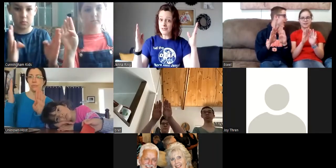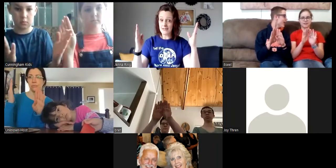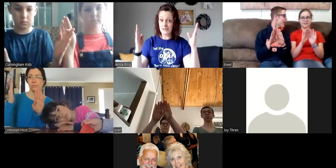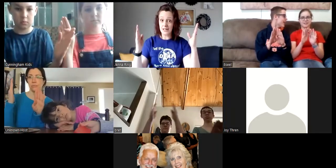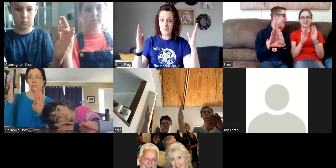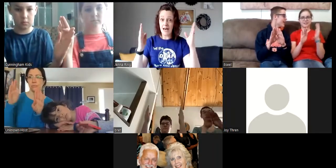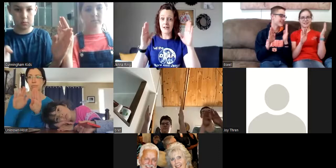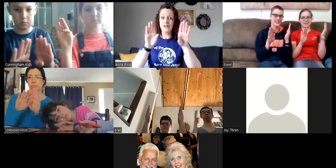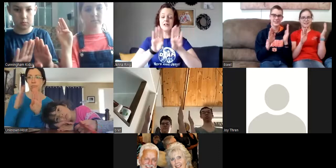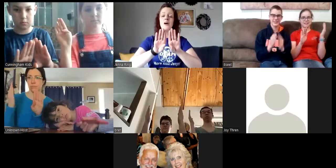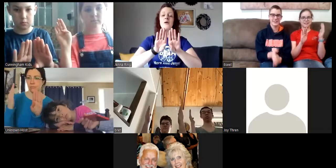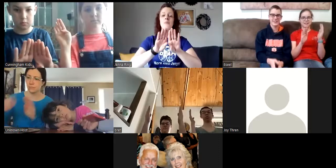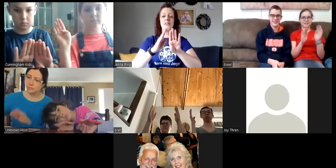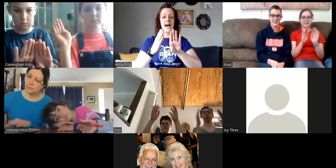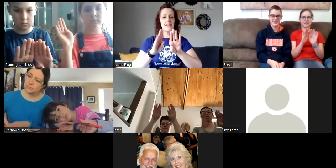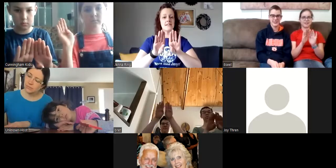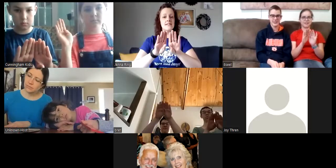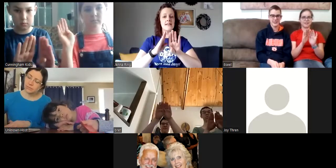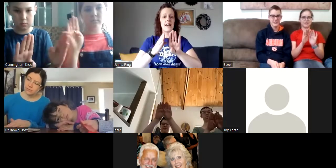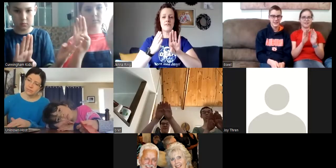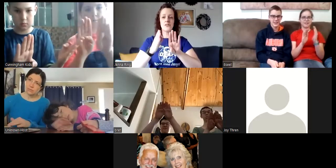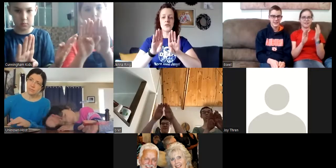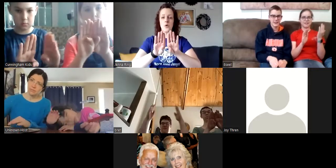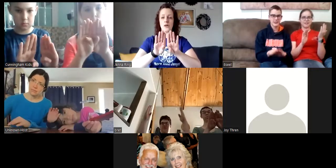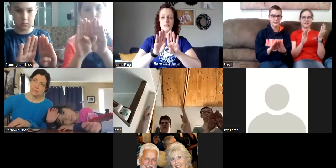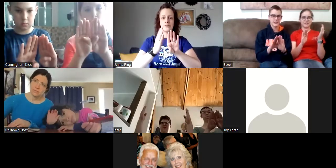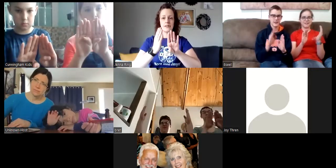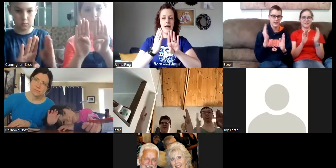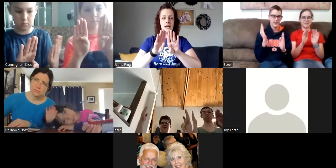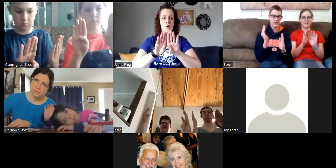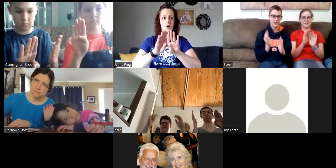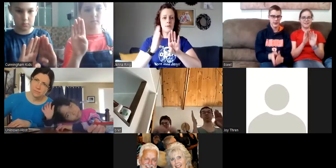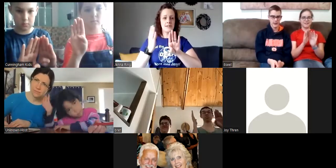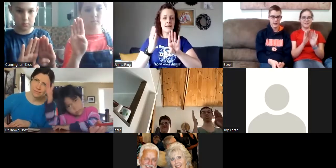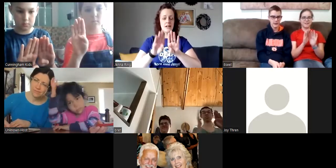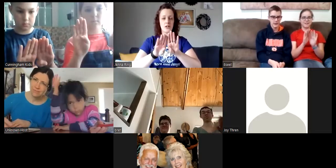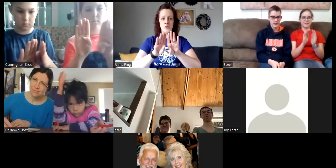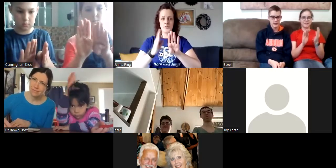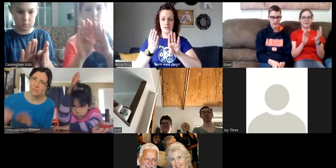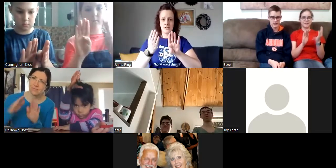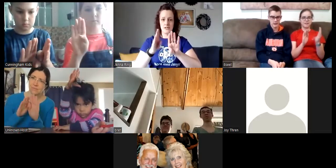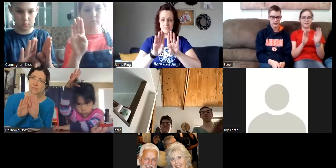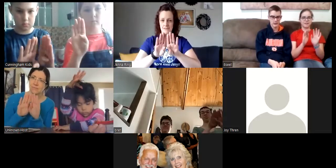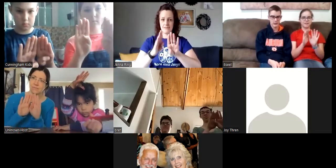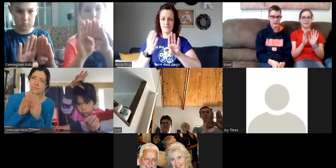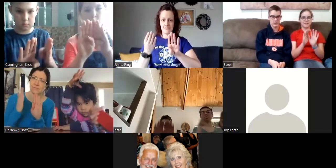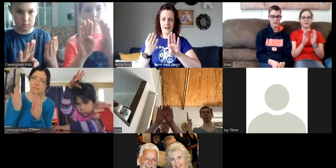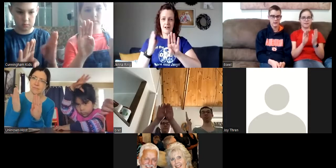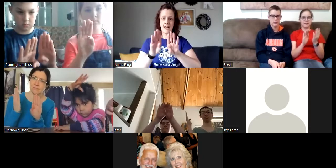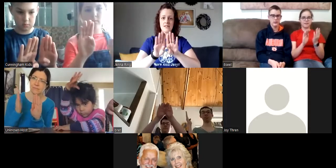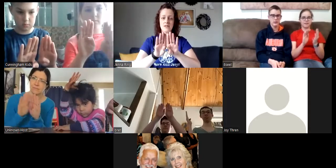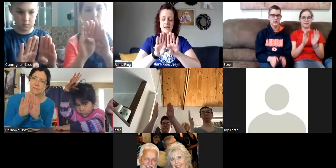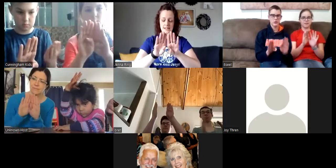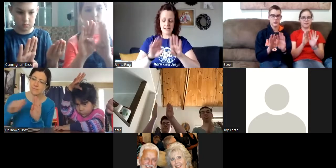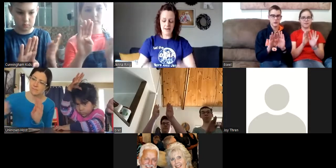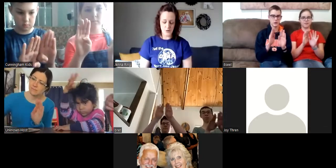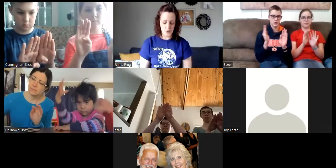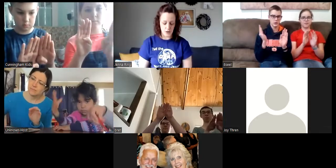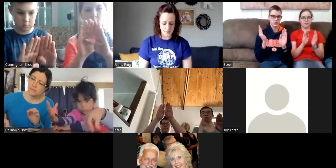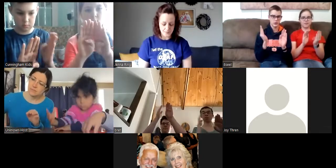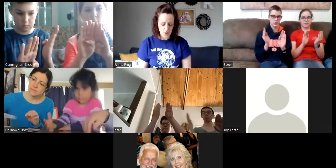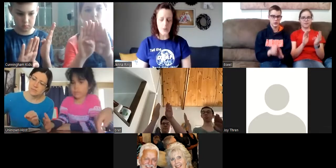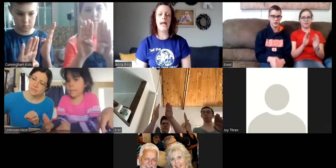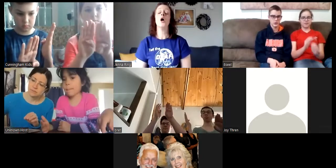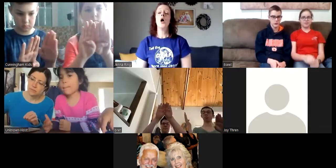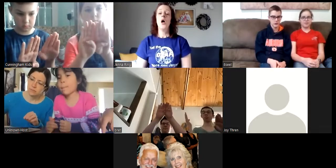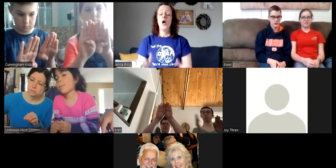both. Doesn't really matter, but that's the sign for door. Okay, it opens and it closes. All right, so that's the sign for